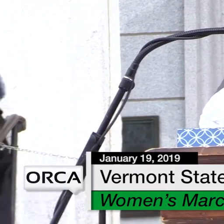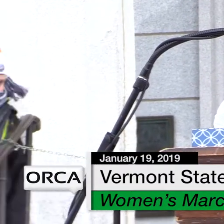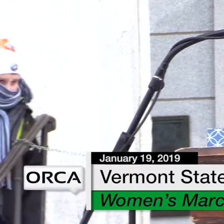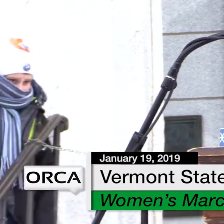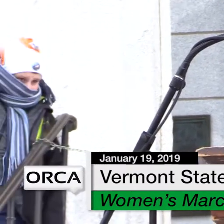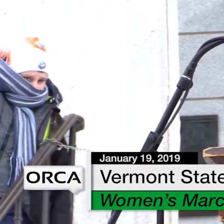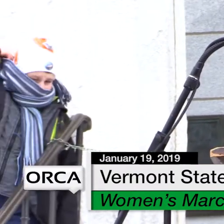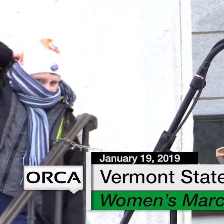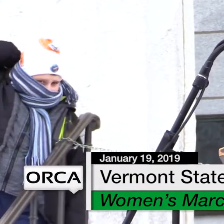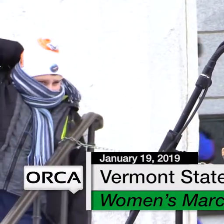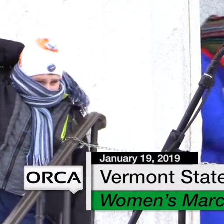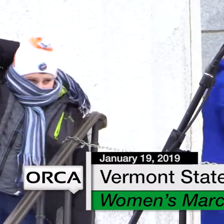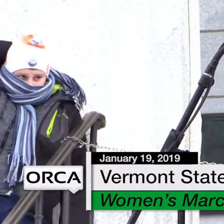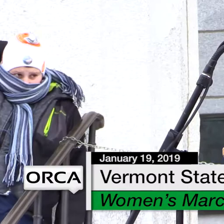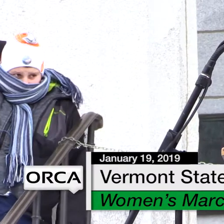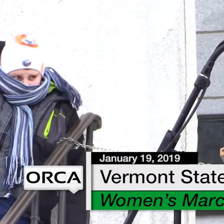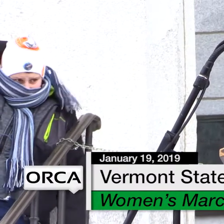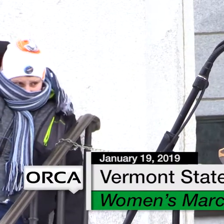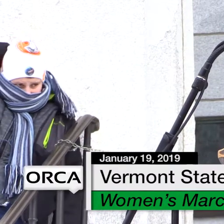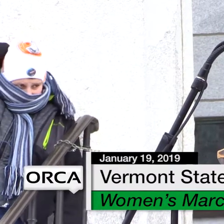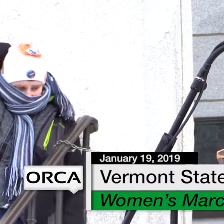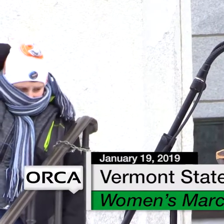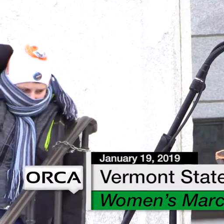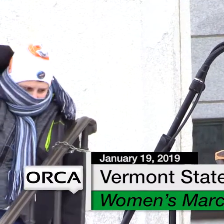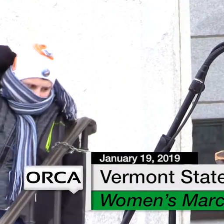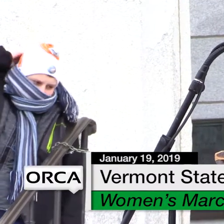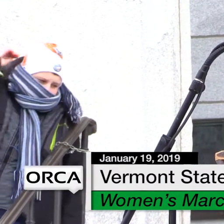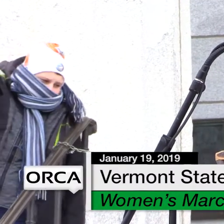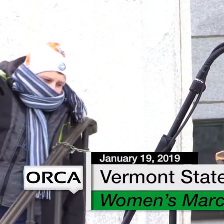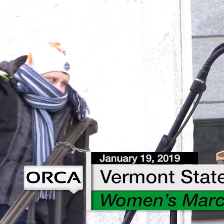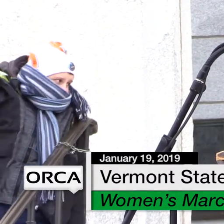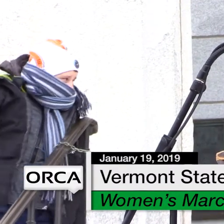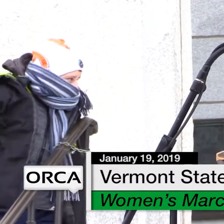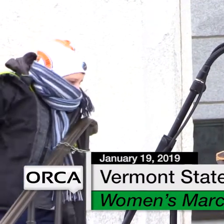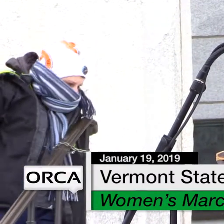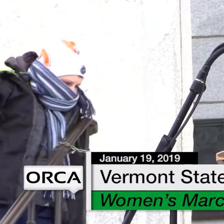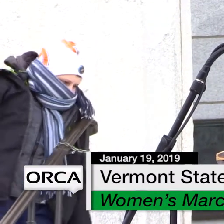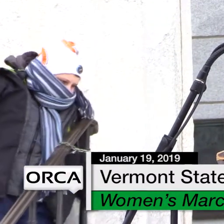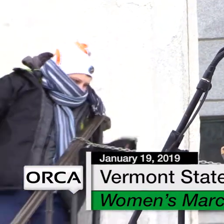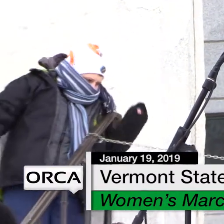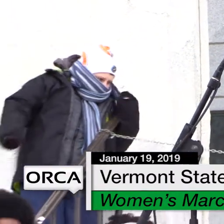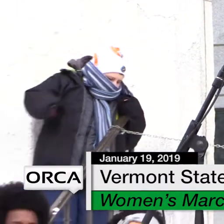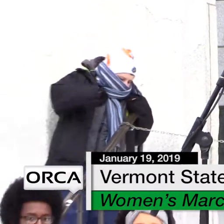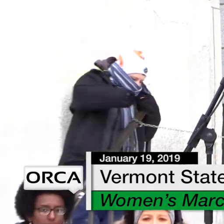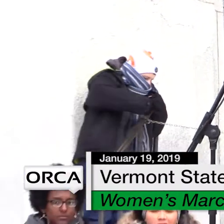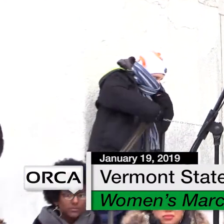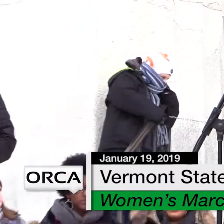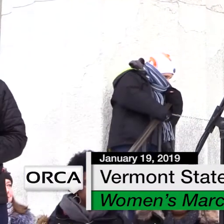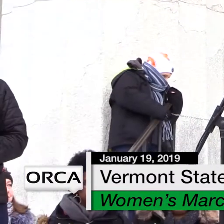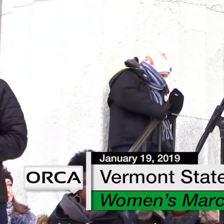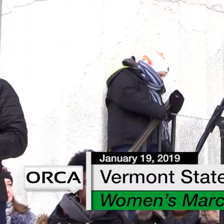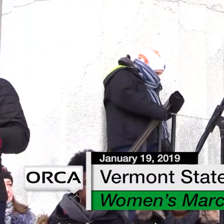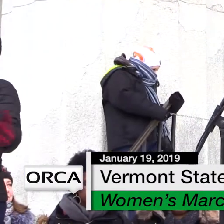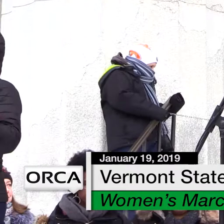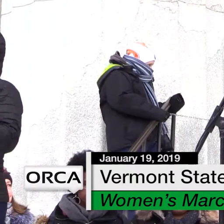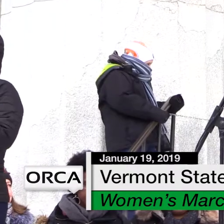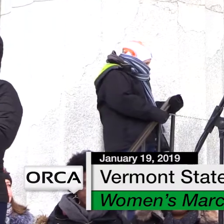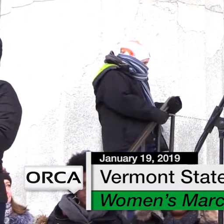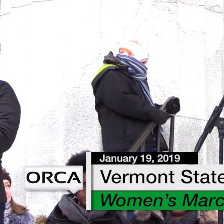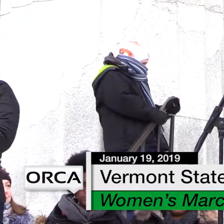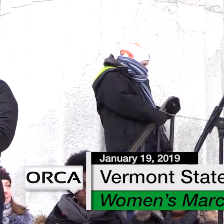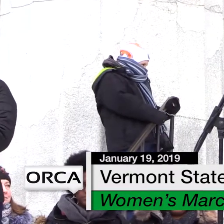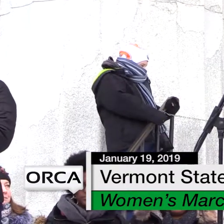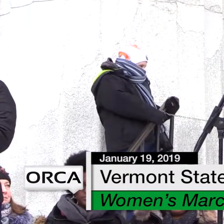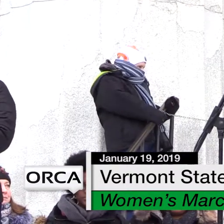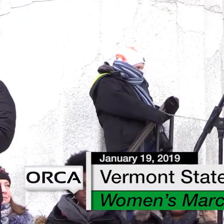That is the border I know, a border of death. I am afraid you did not notice that in Vermont, Border Patrol